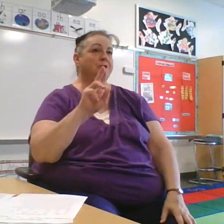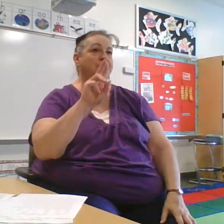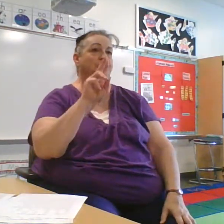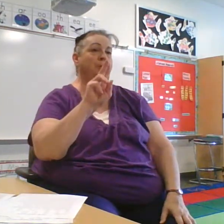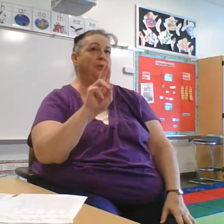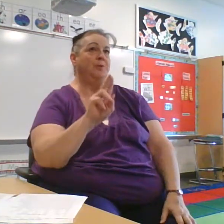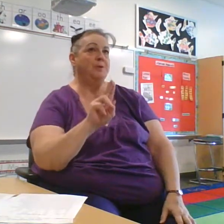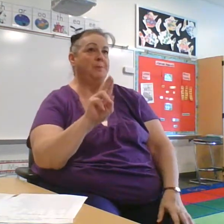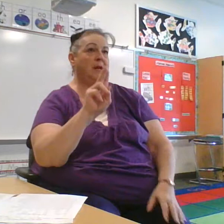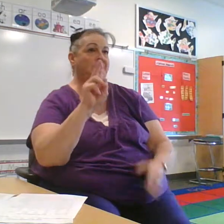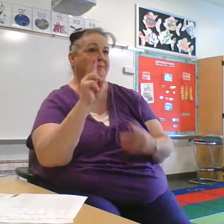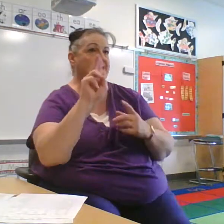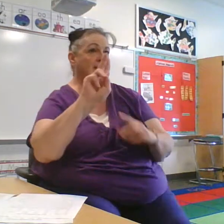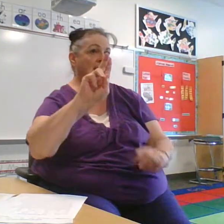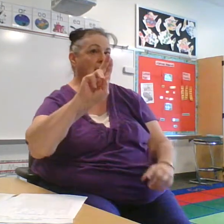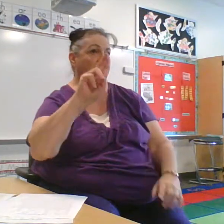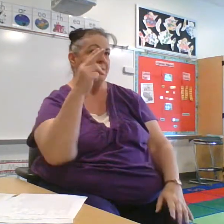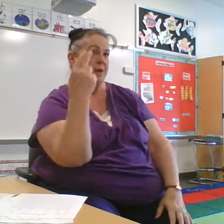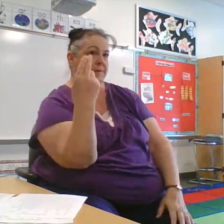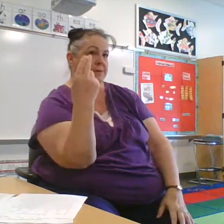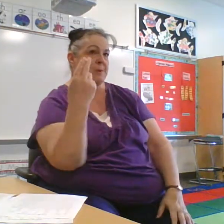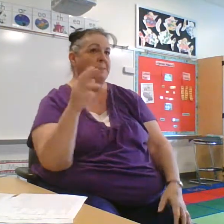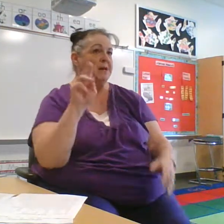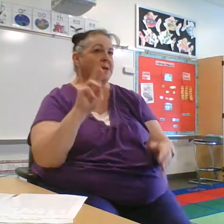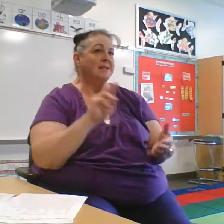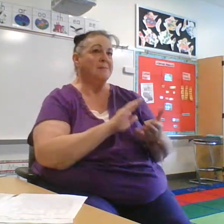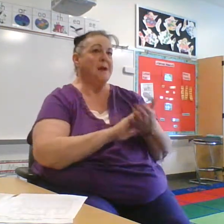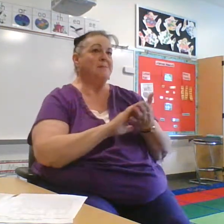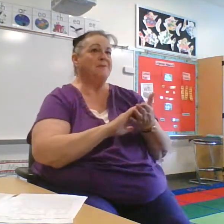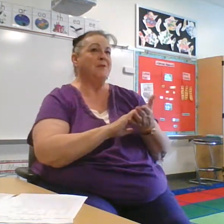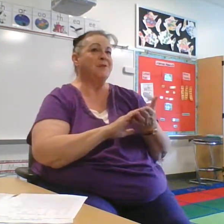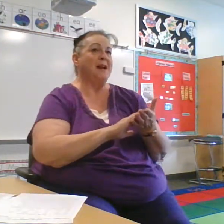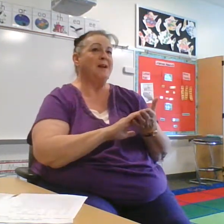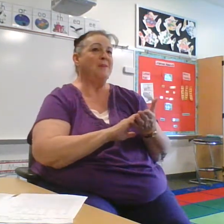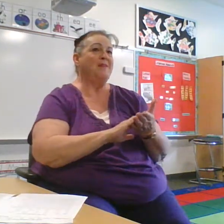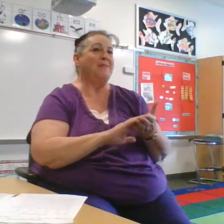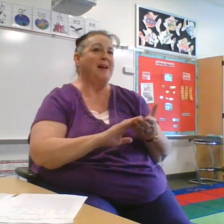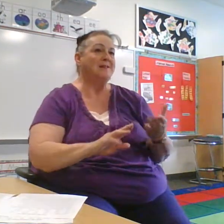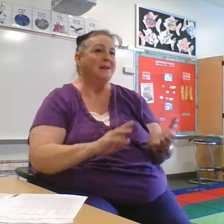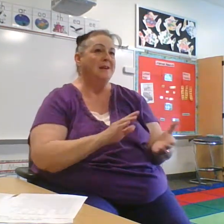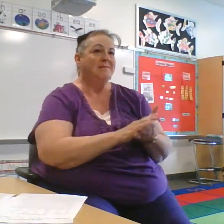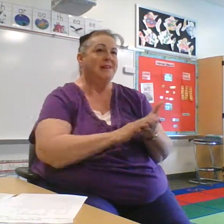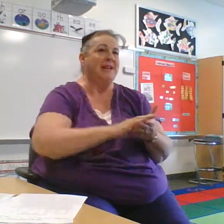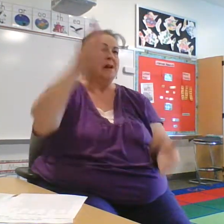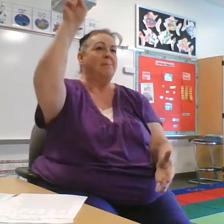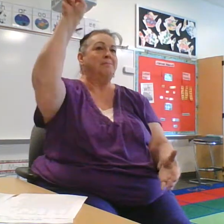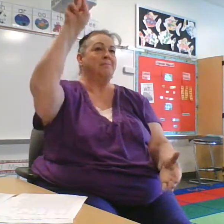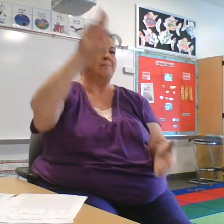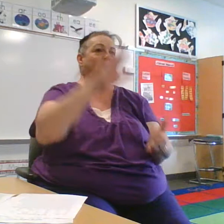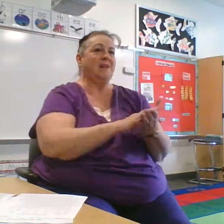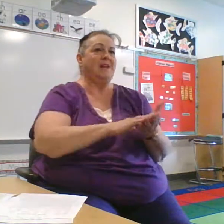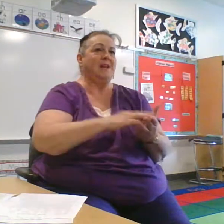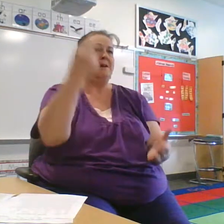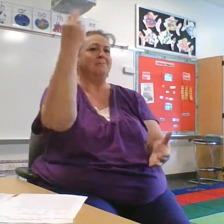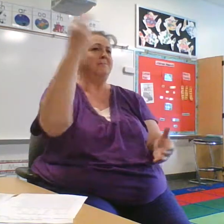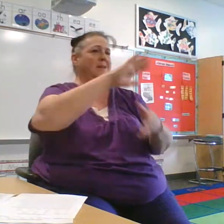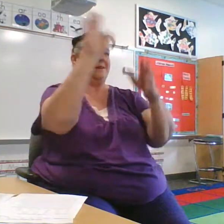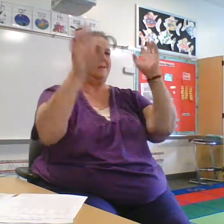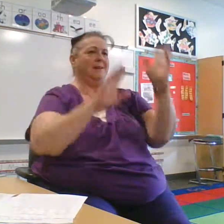U to be face out, not this way. But sometimes if you're signing really fast, clean up, you